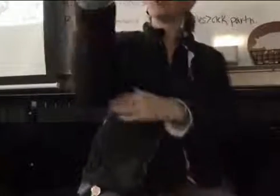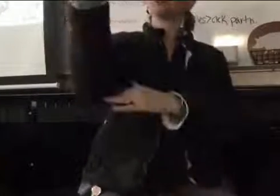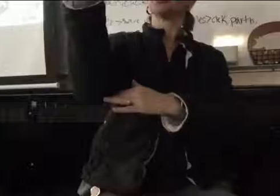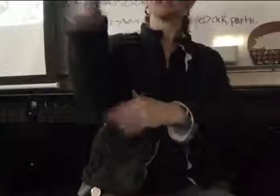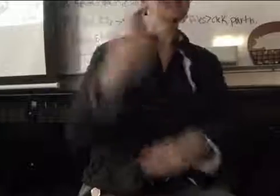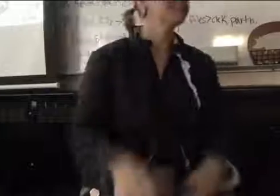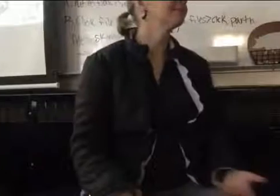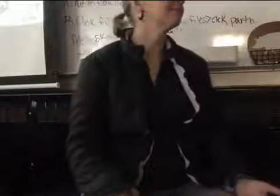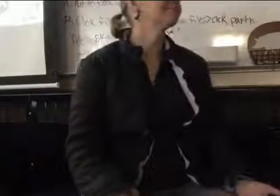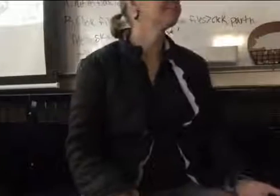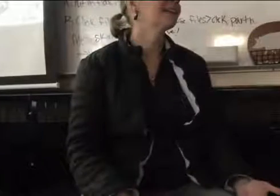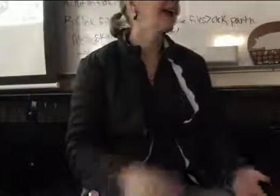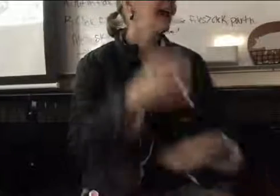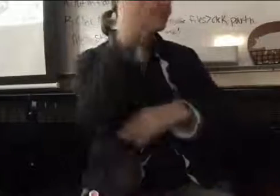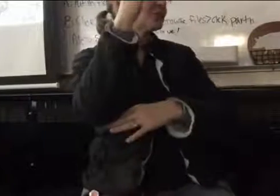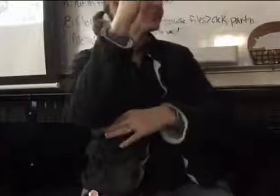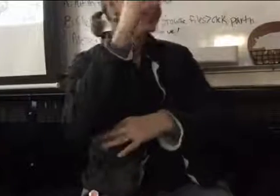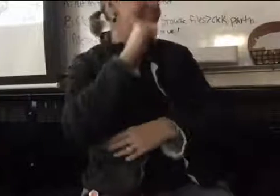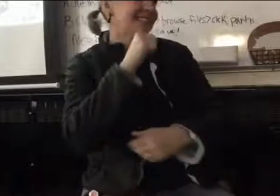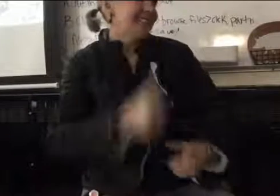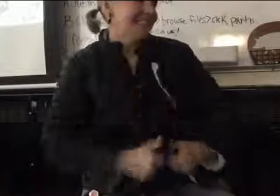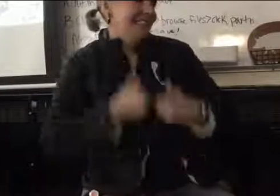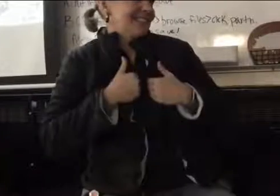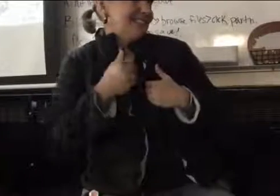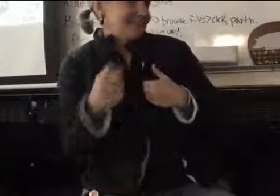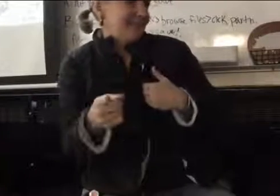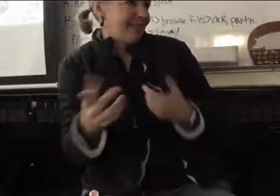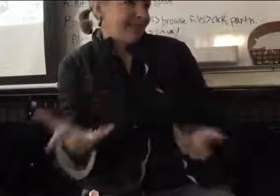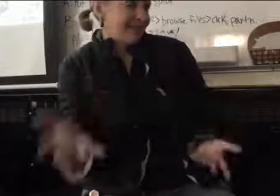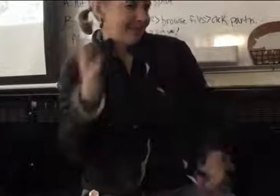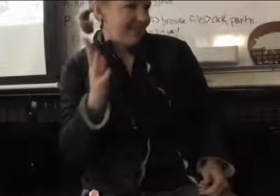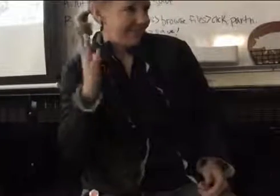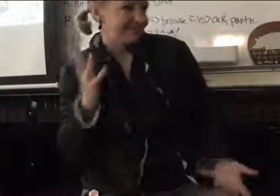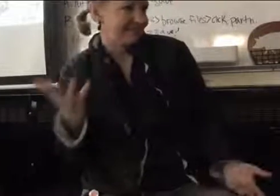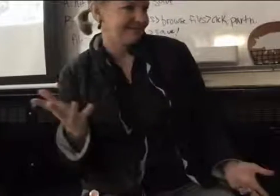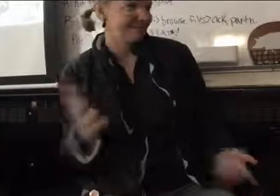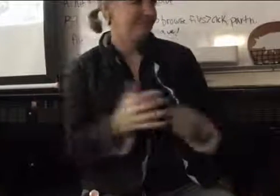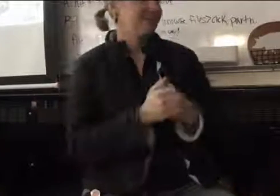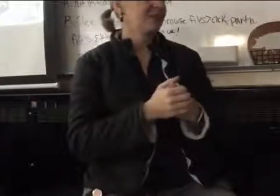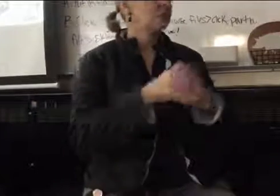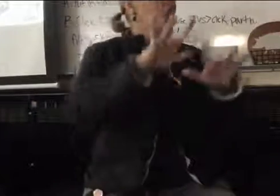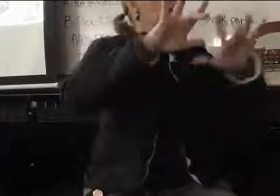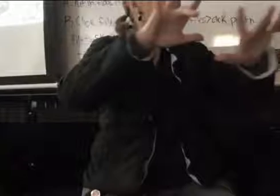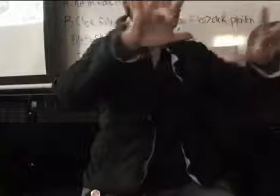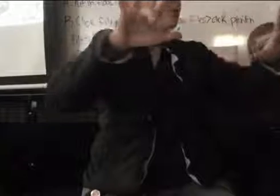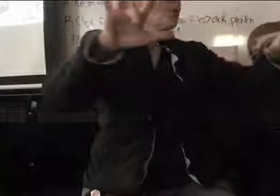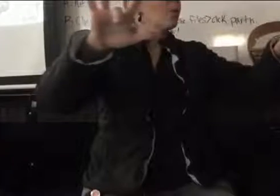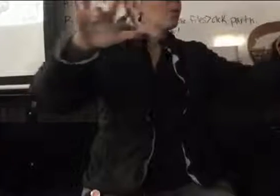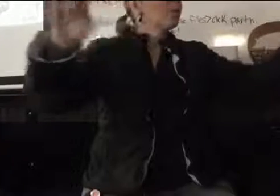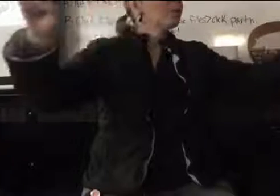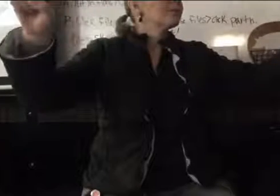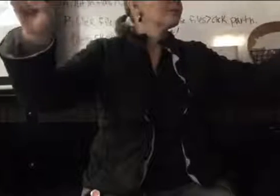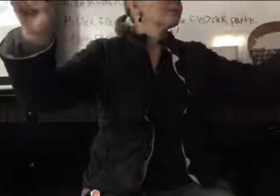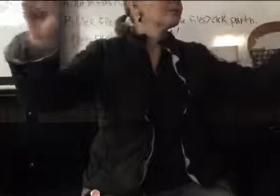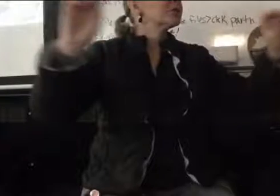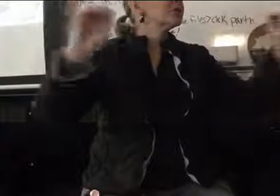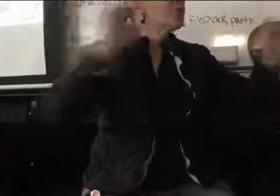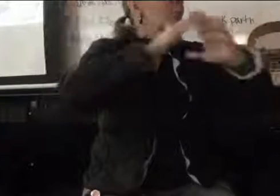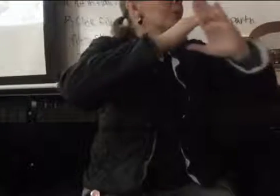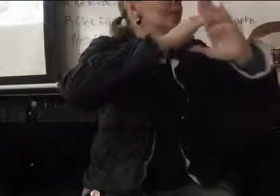these trees, which back then did not exist. Okay? So there are basically no trees